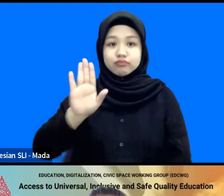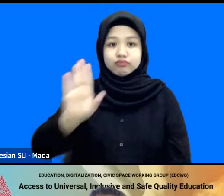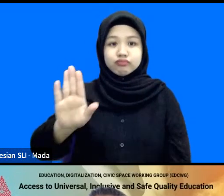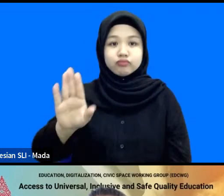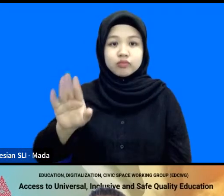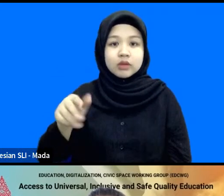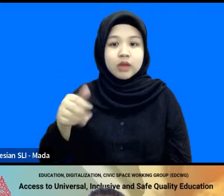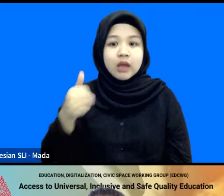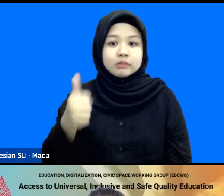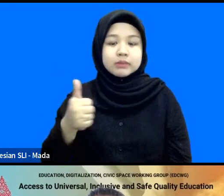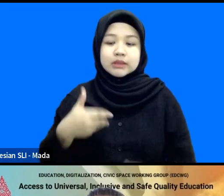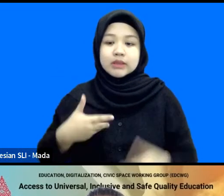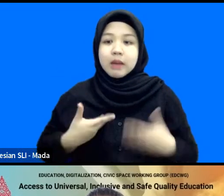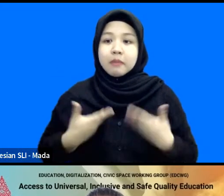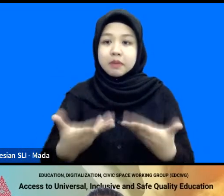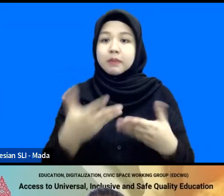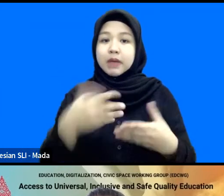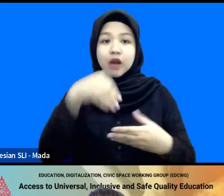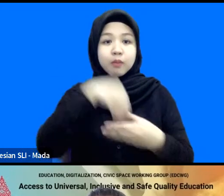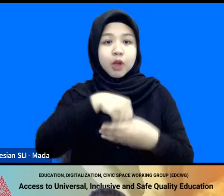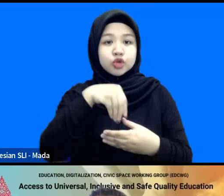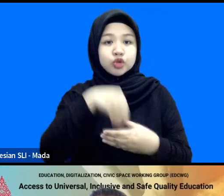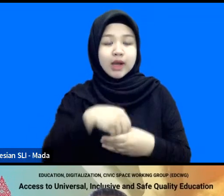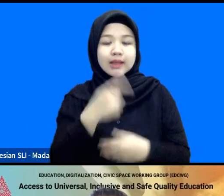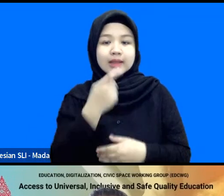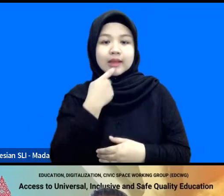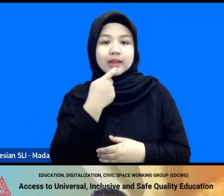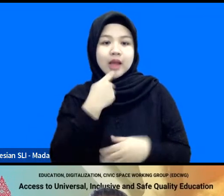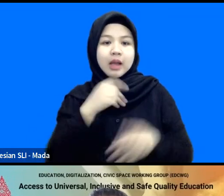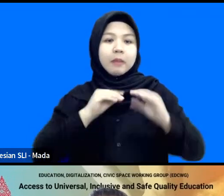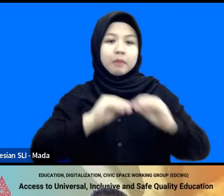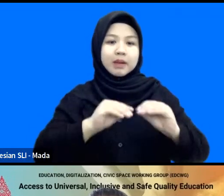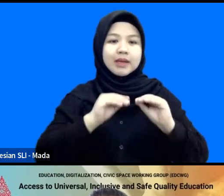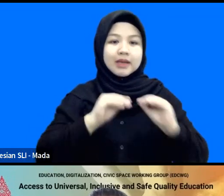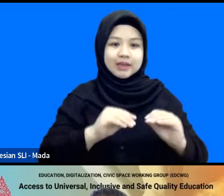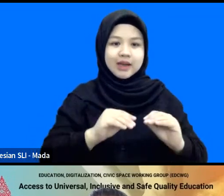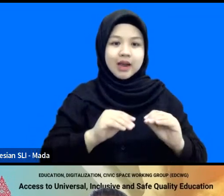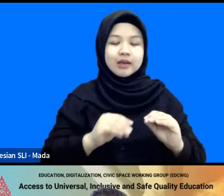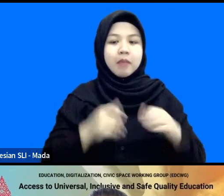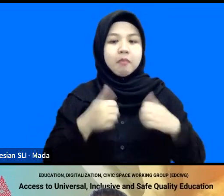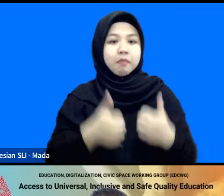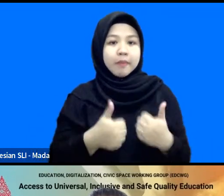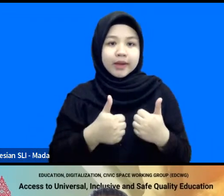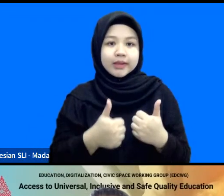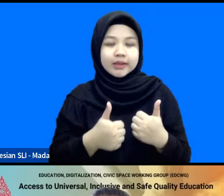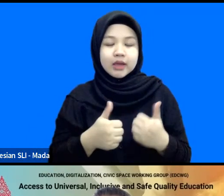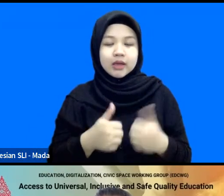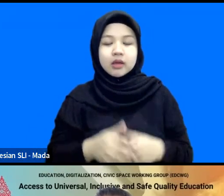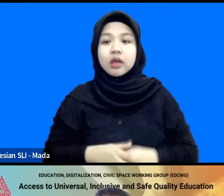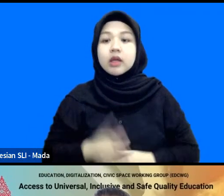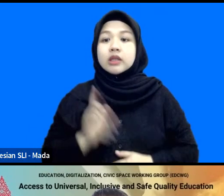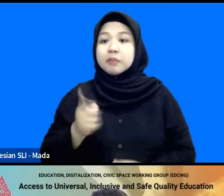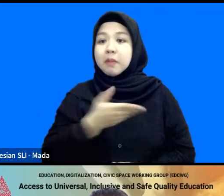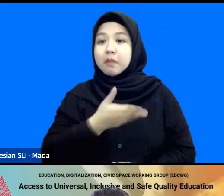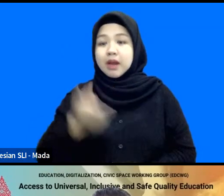they really know, you know, they have experienced it themselves, they know what they need. And